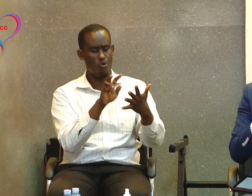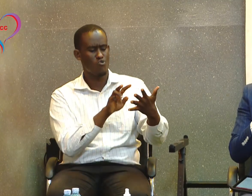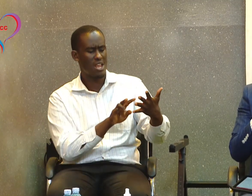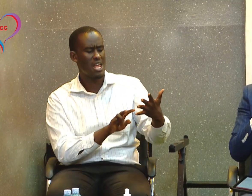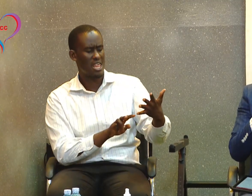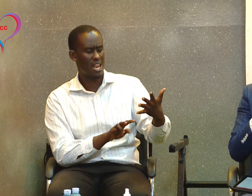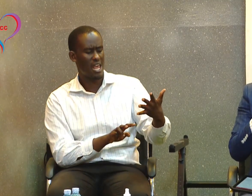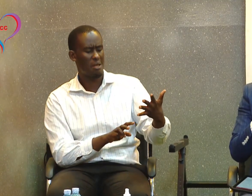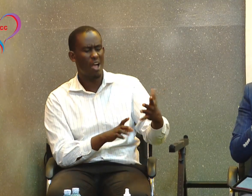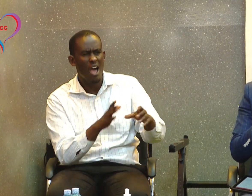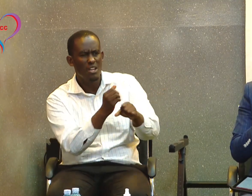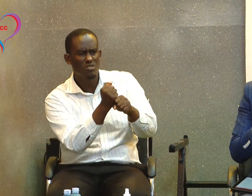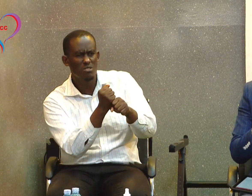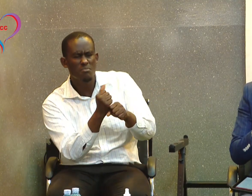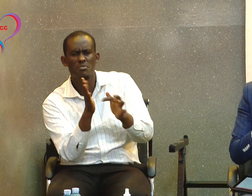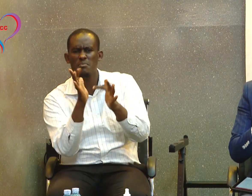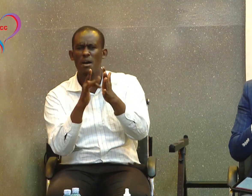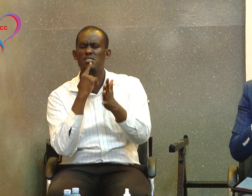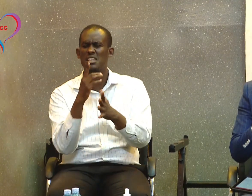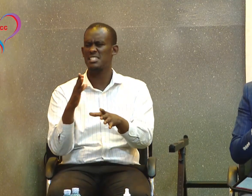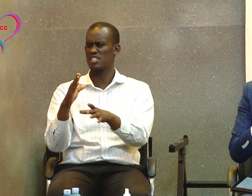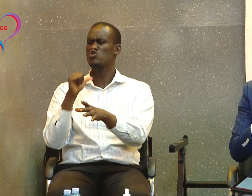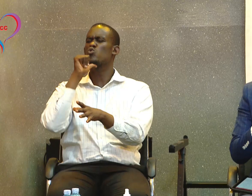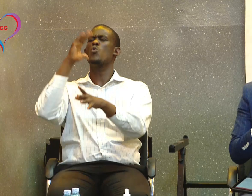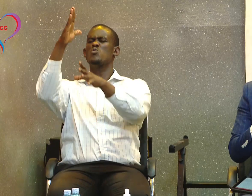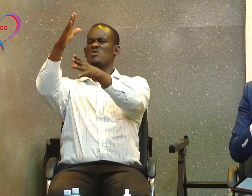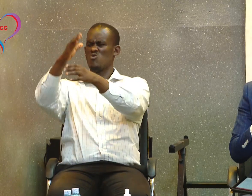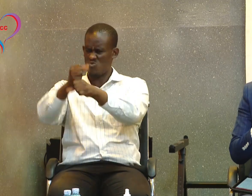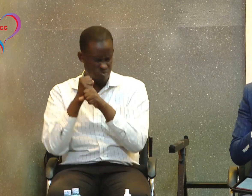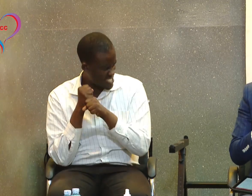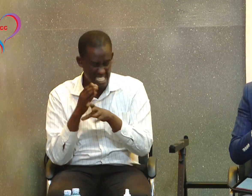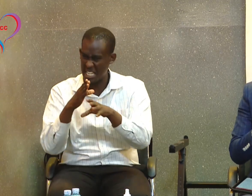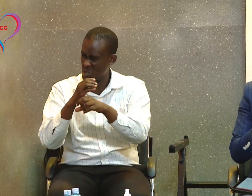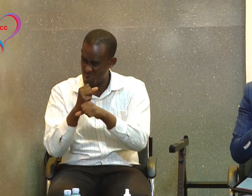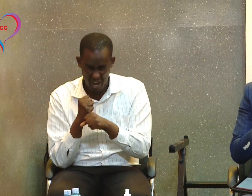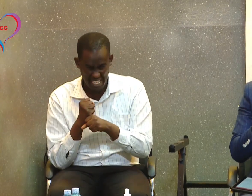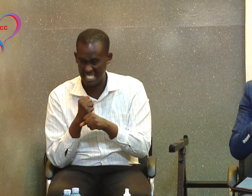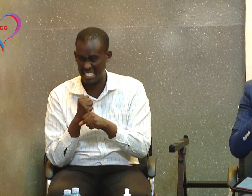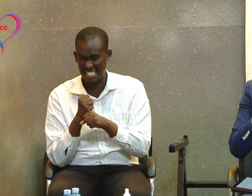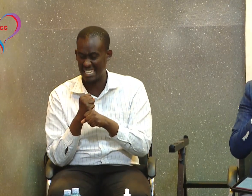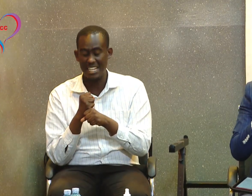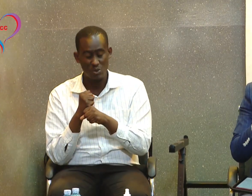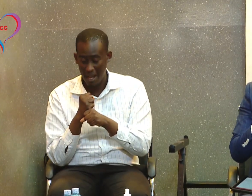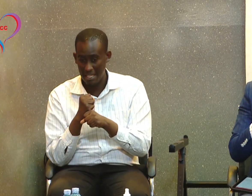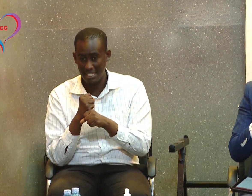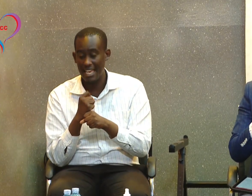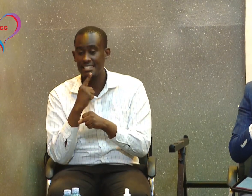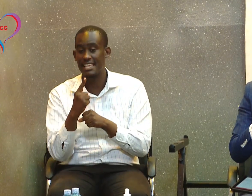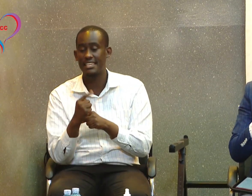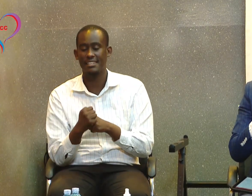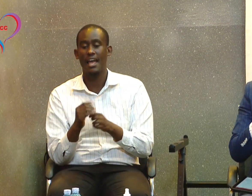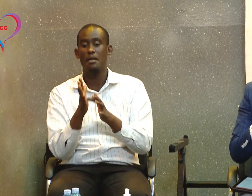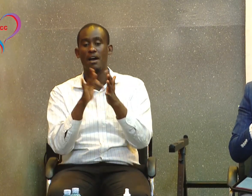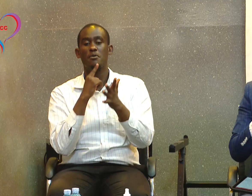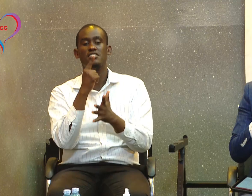start trusting me. Bible says, don't trust man. He cast his who trusts man. The Bible does not tell us to run away from people, but it tells